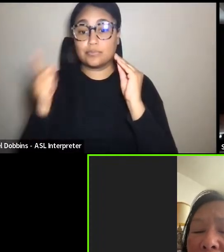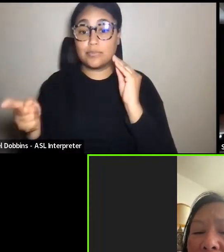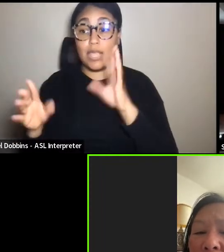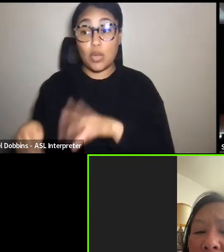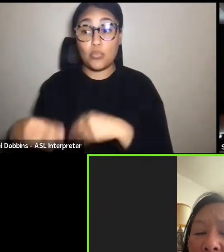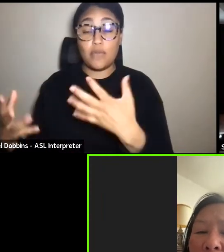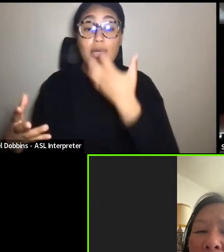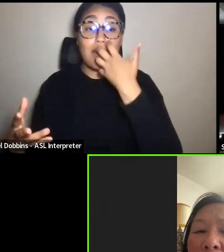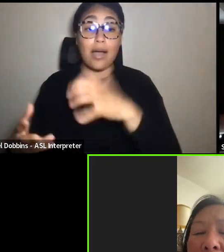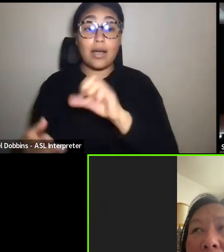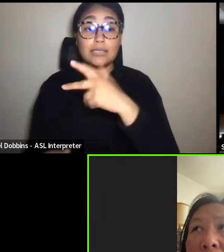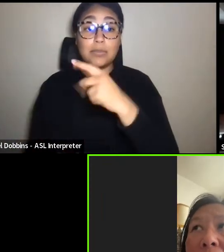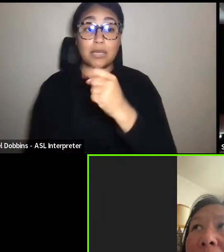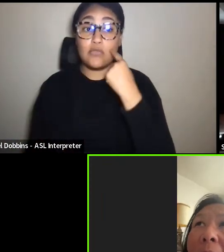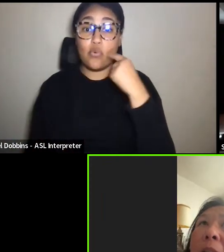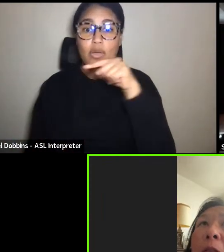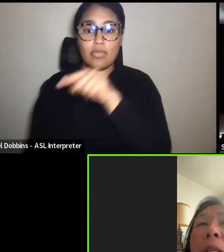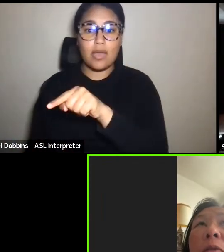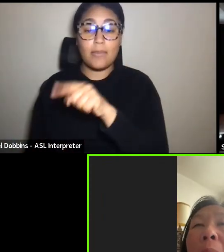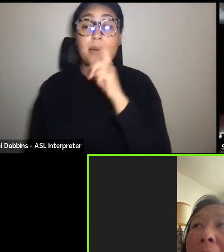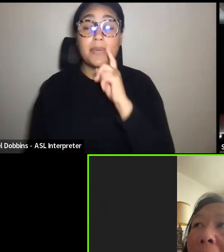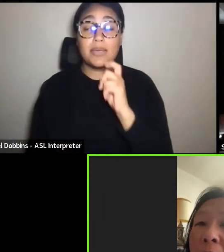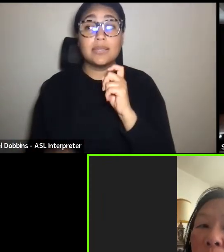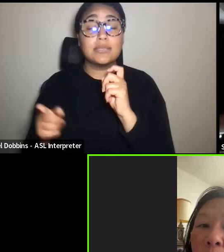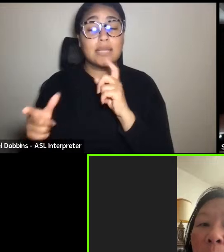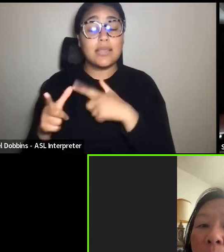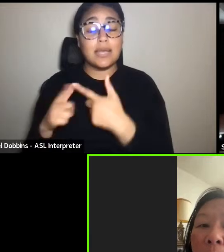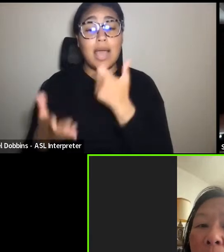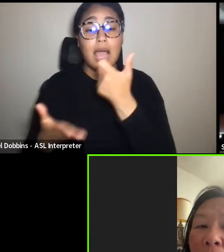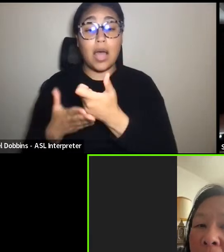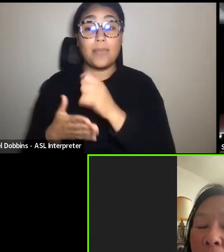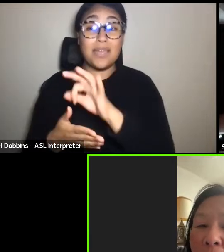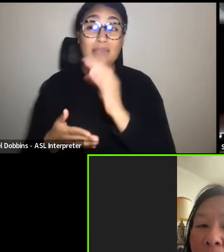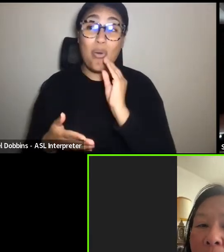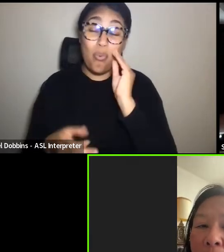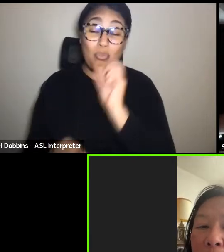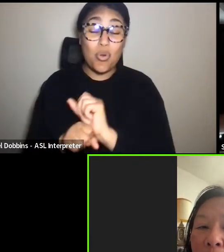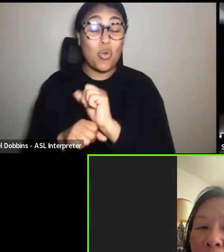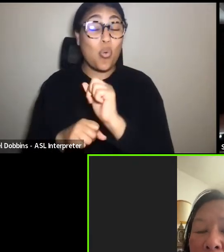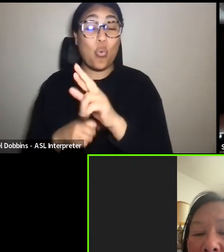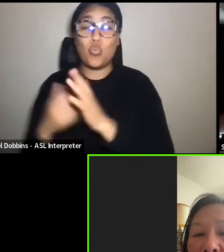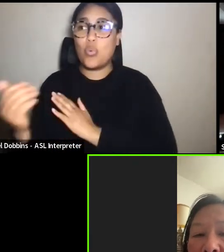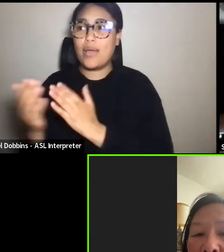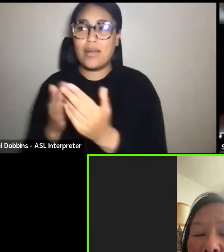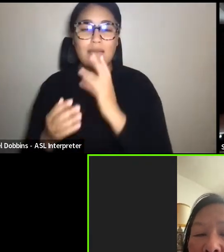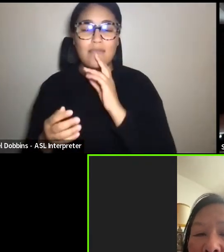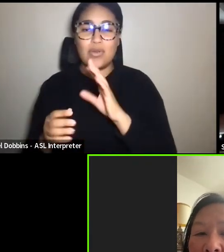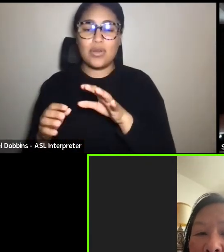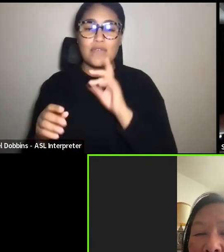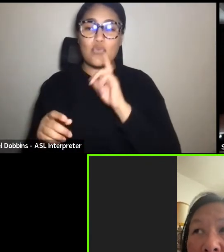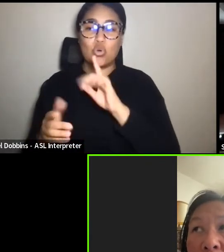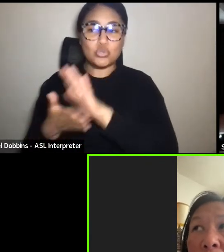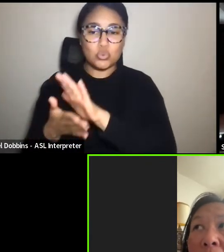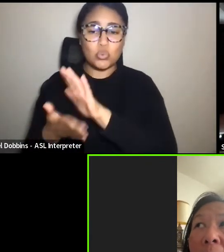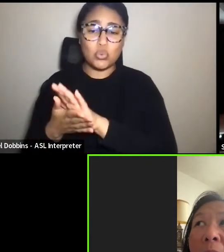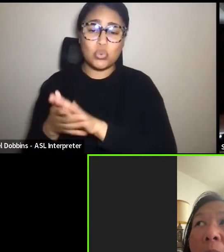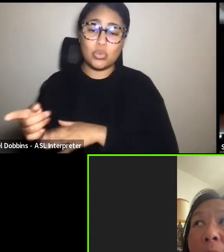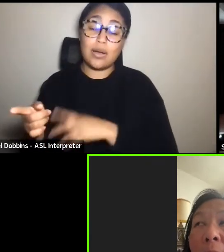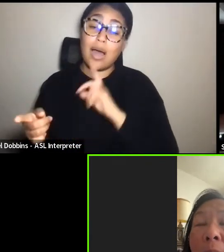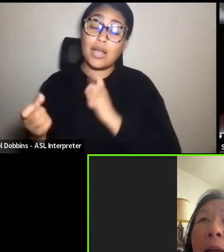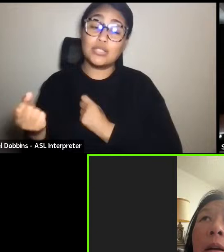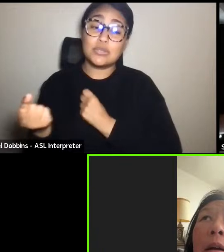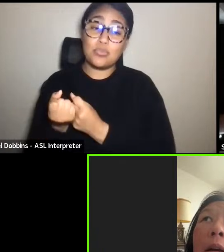provide hotspots for them because it does make a difference when they have to do homework or whatever it is. So I'm for